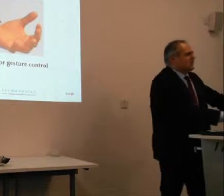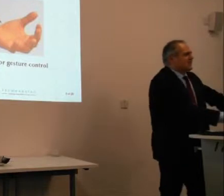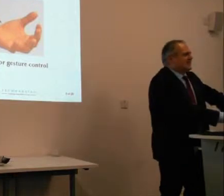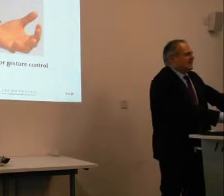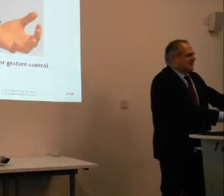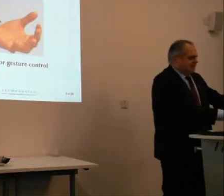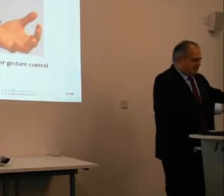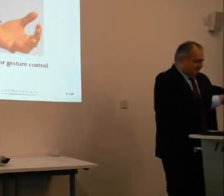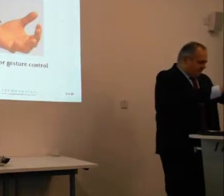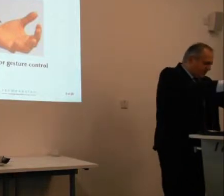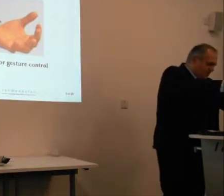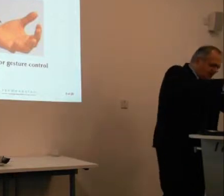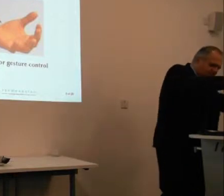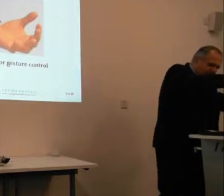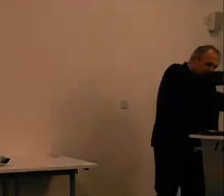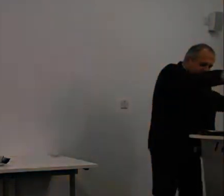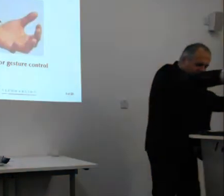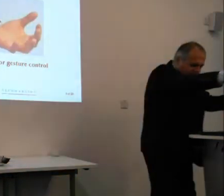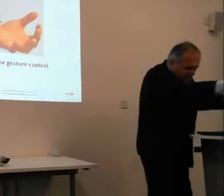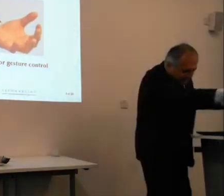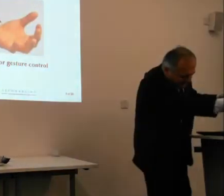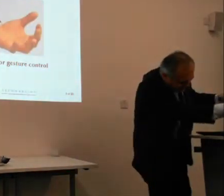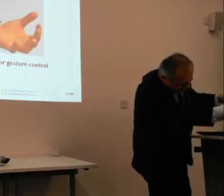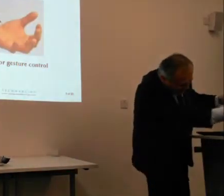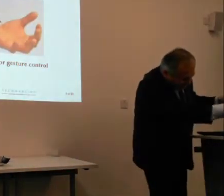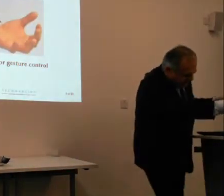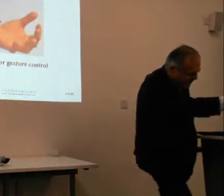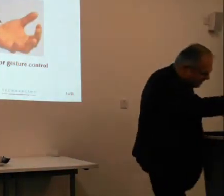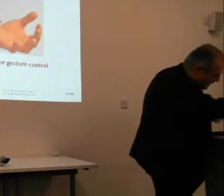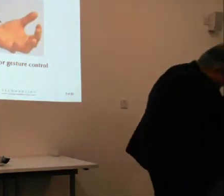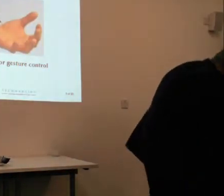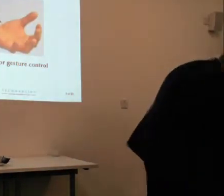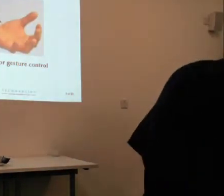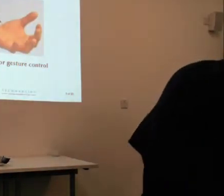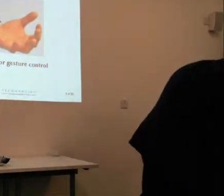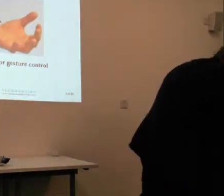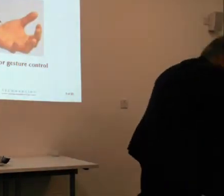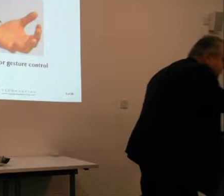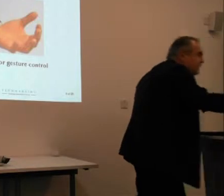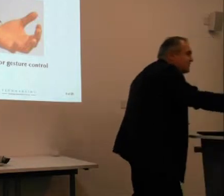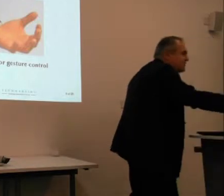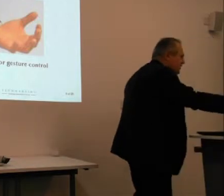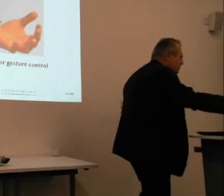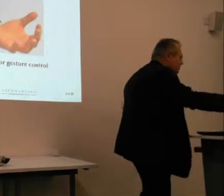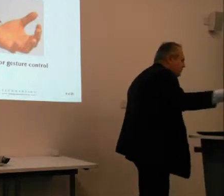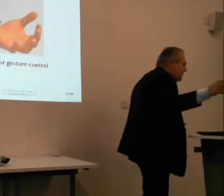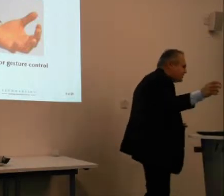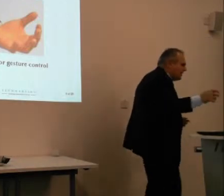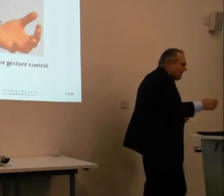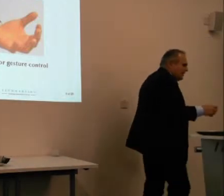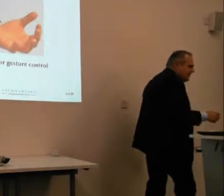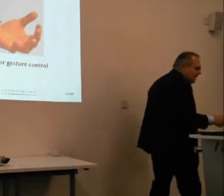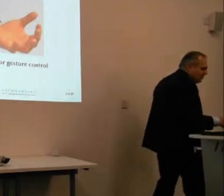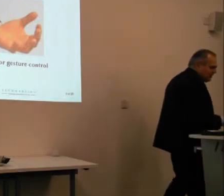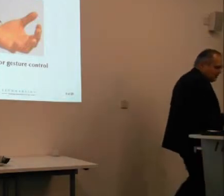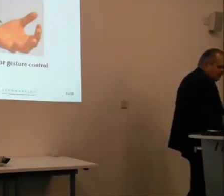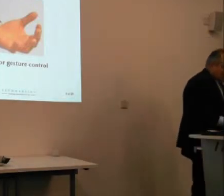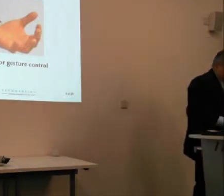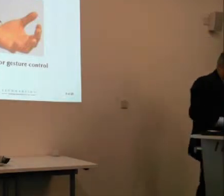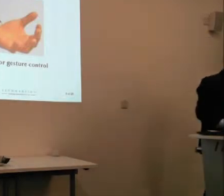yeah okay if i can't find the okay yes please thank you very much now and these are the